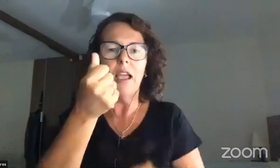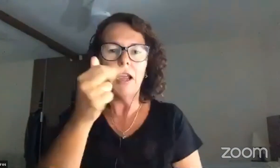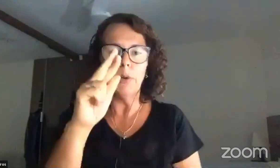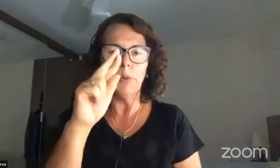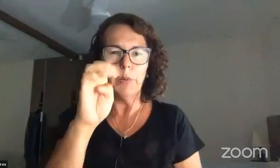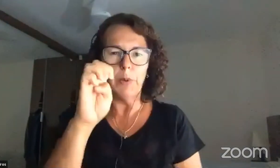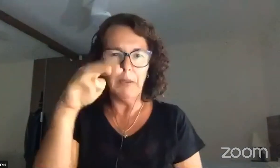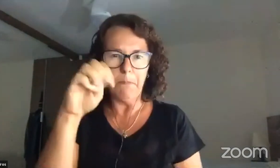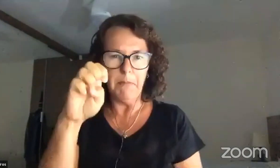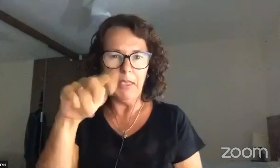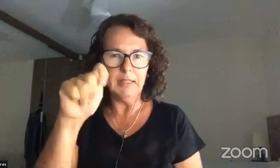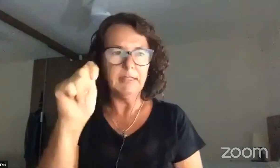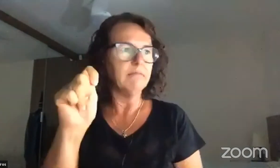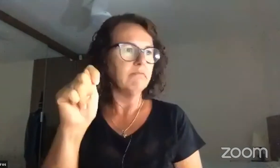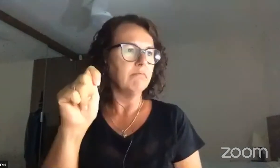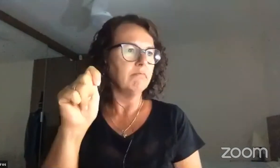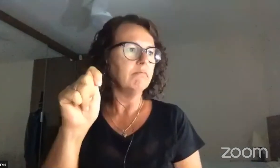And verb agreement.